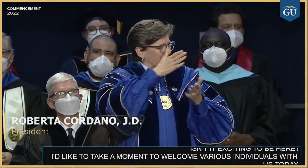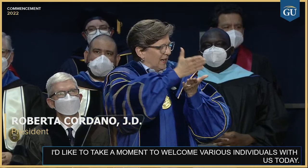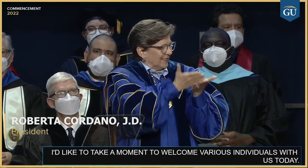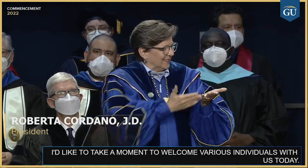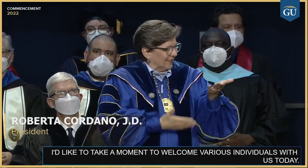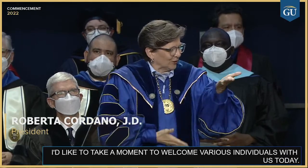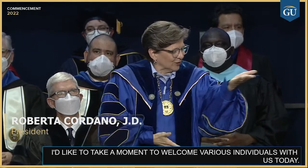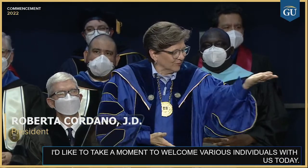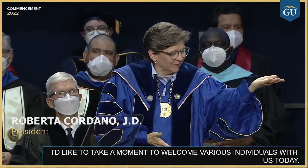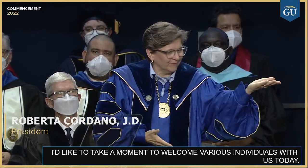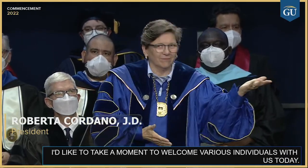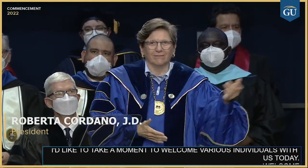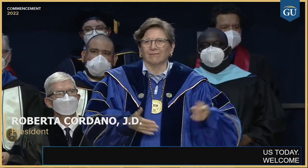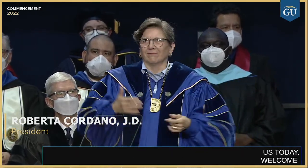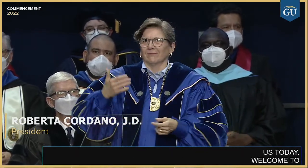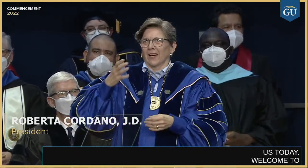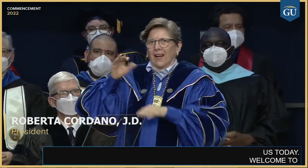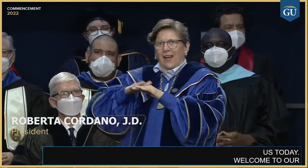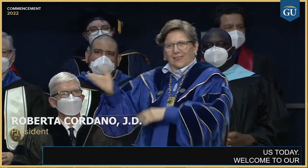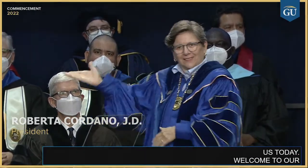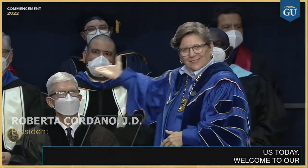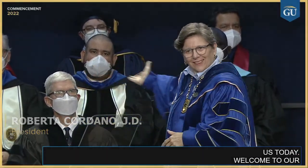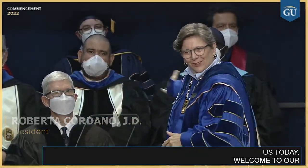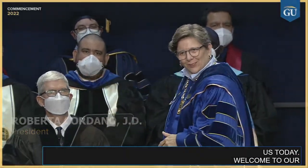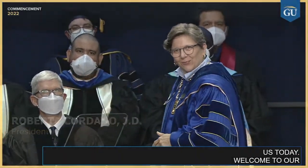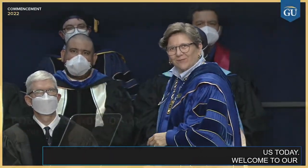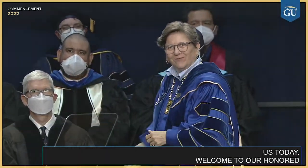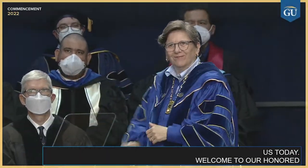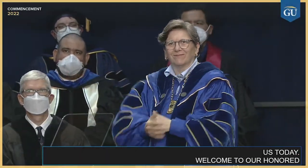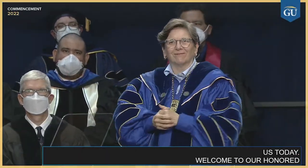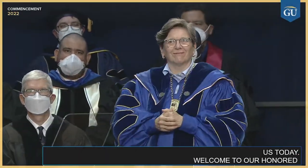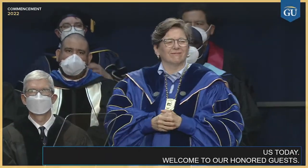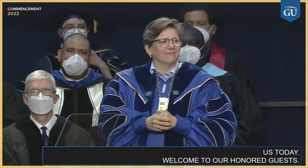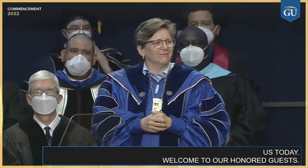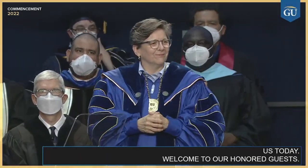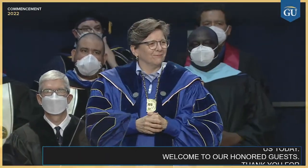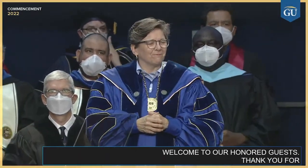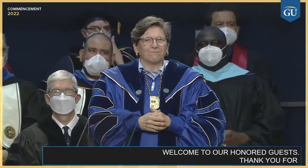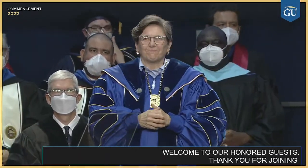We also have people seated in the VIP section who are here, as long as on stage as well.